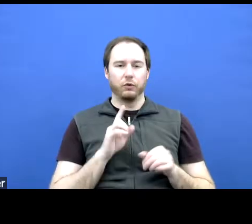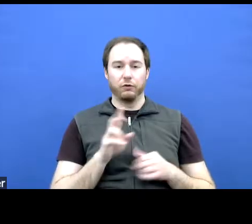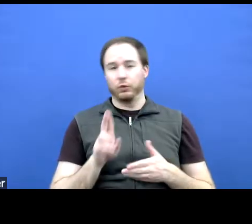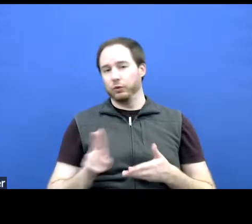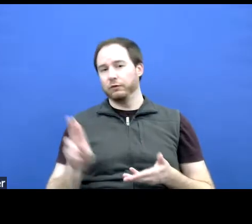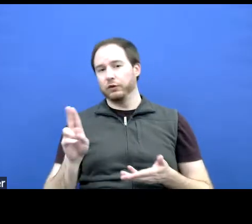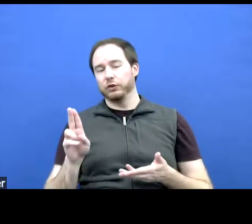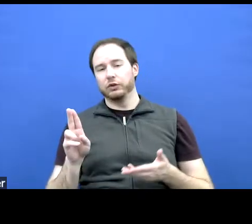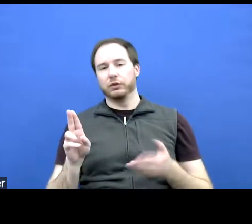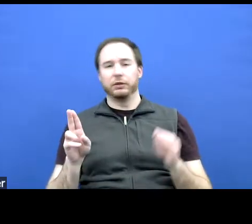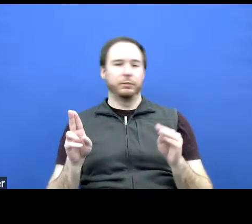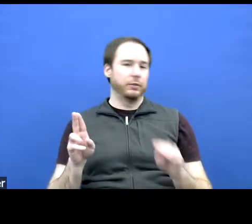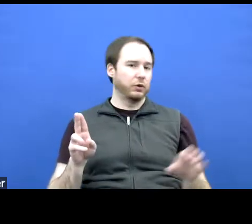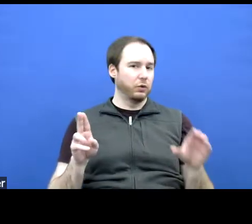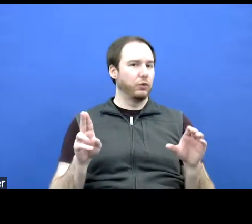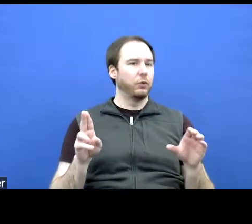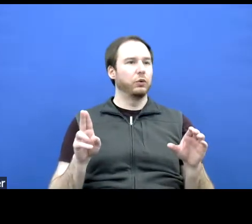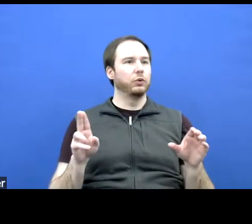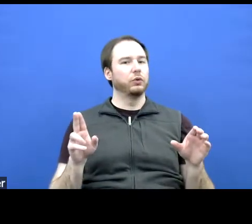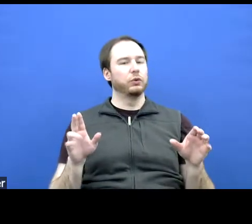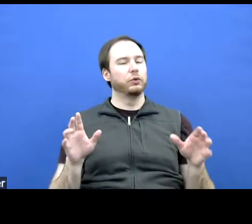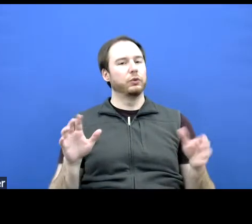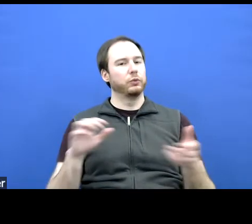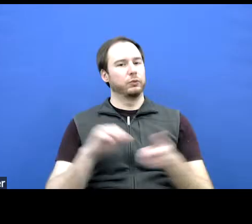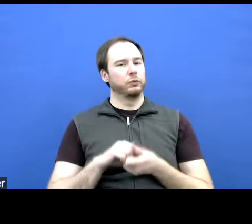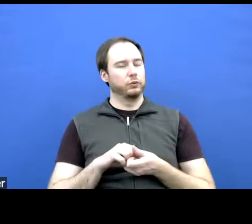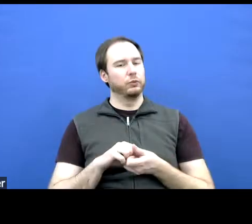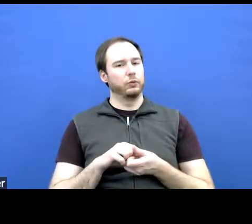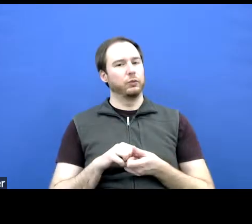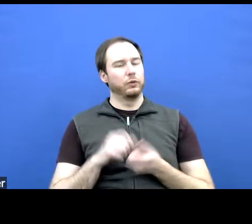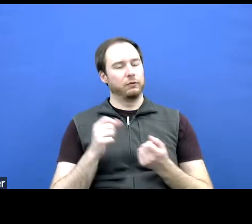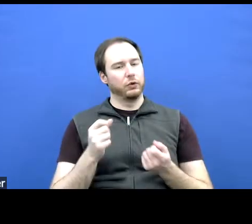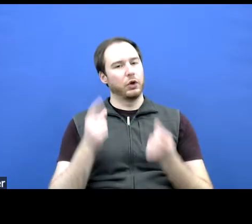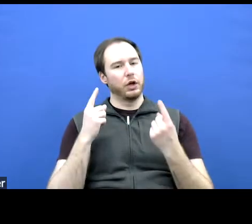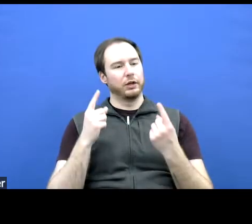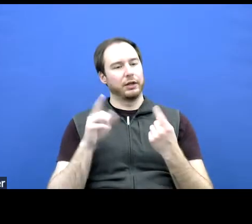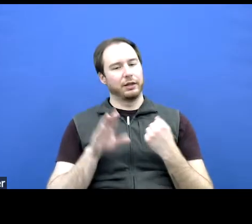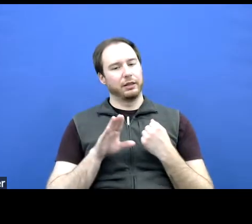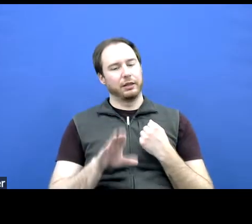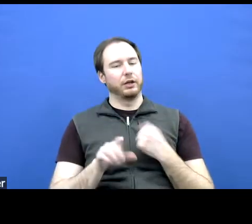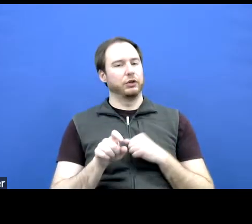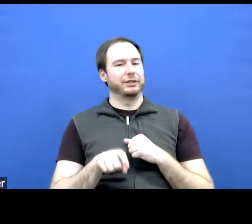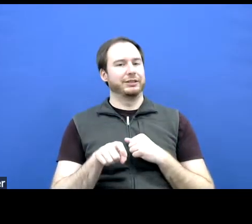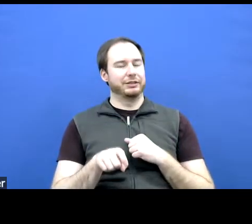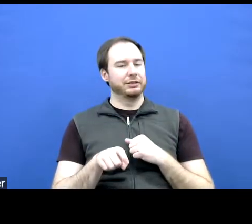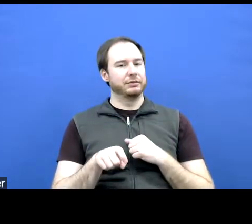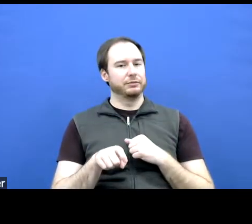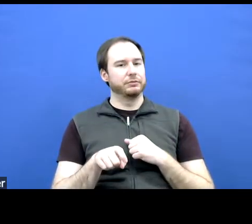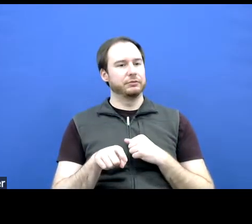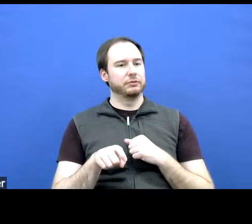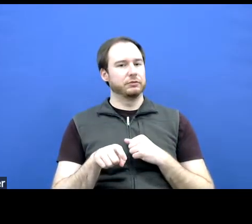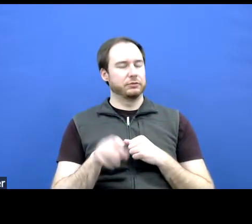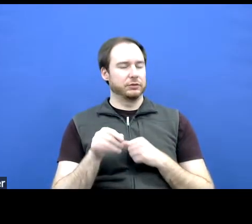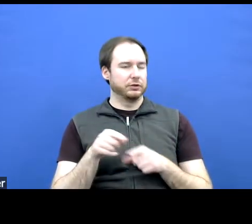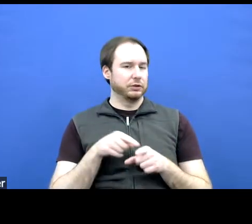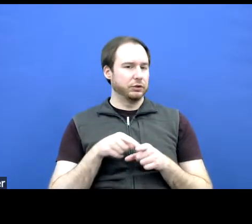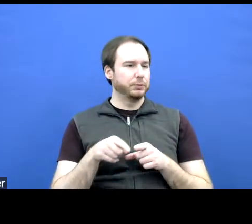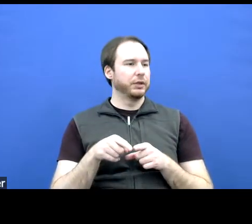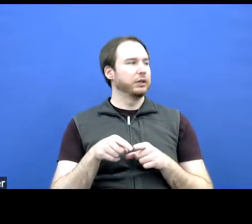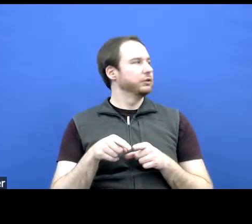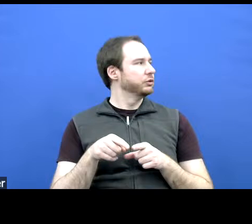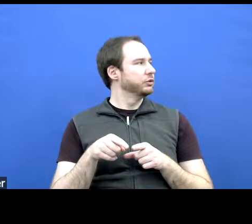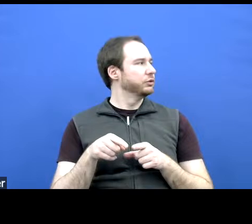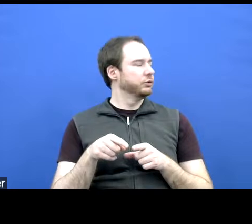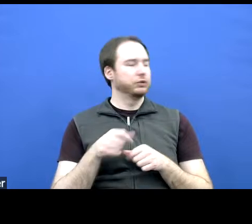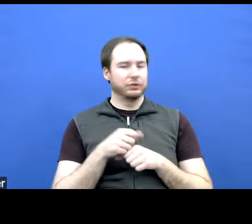university and Carriola with these new uses that we have to understand their needs because of the special needs of